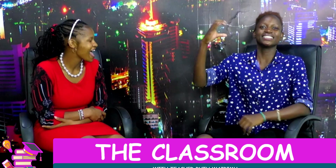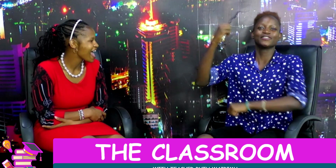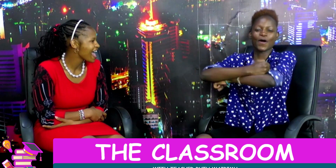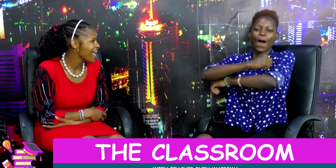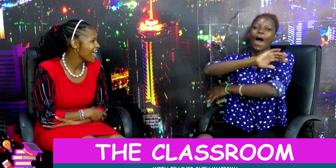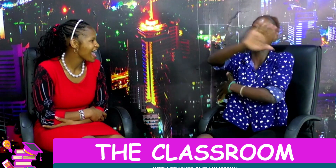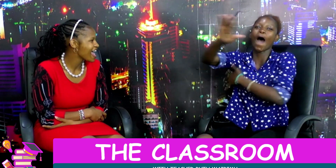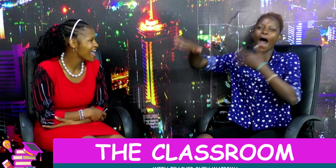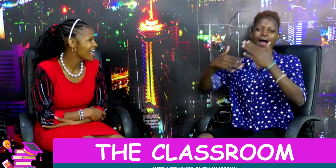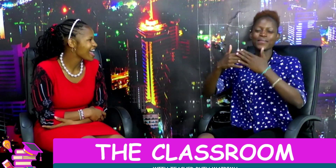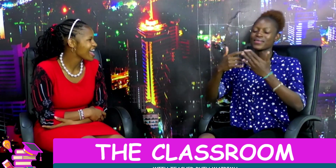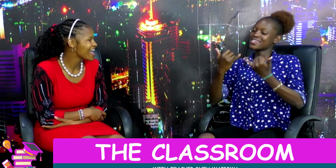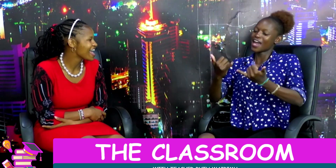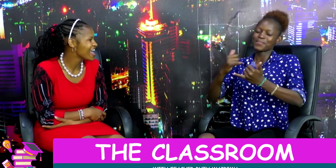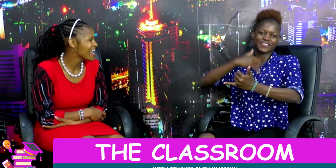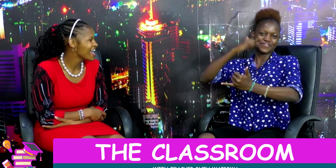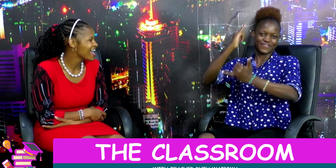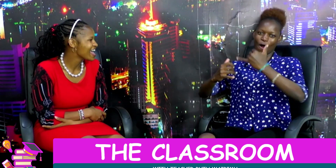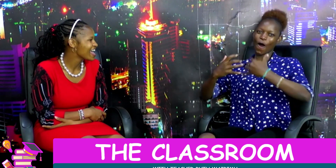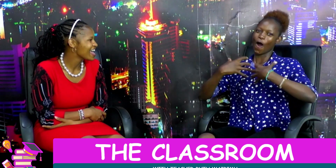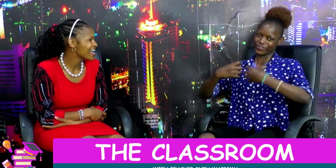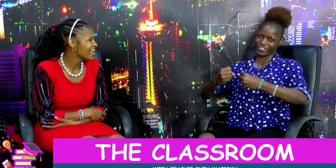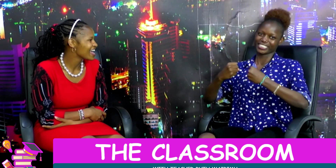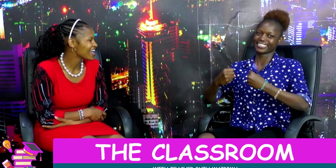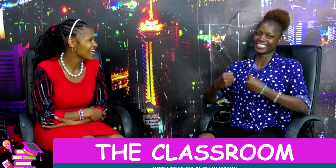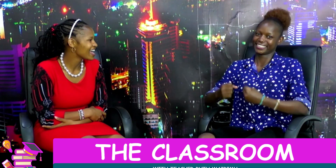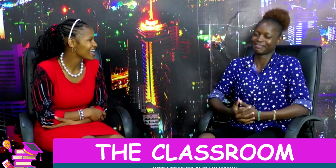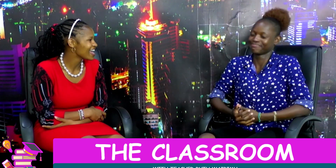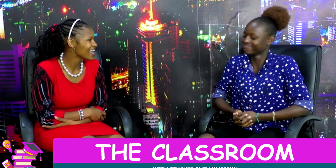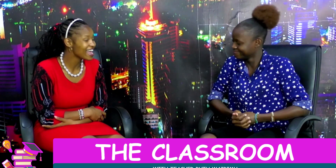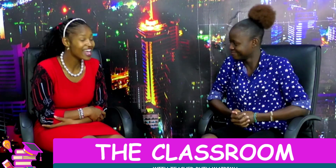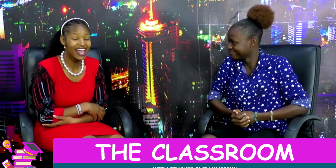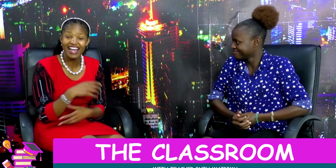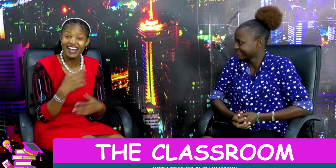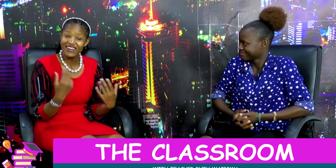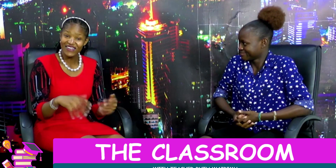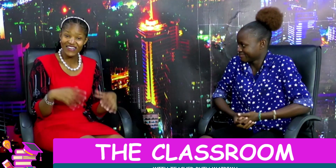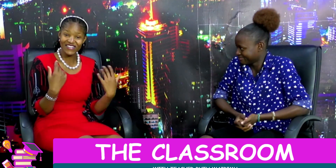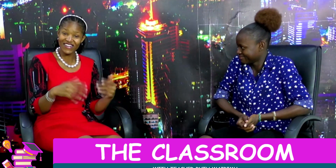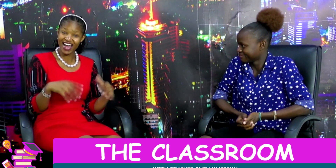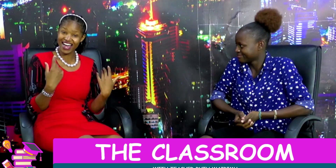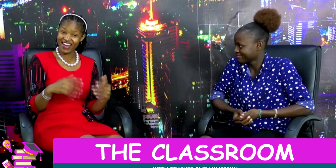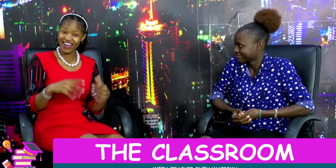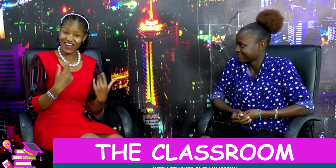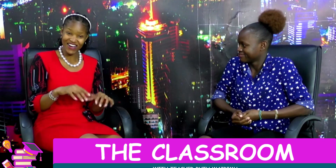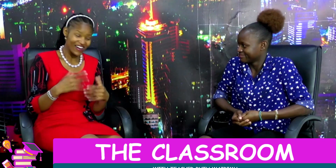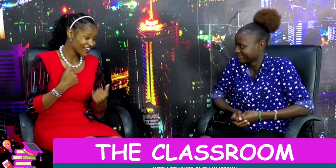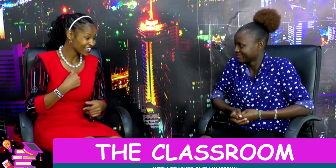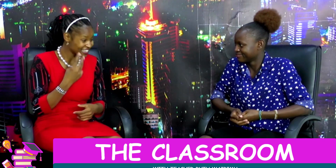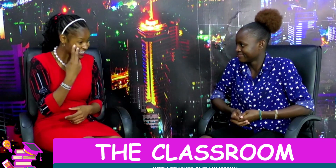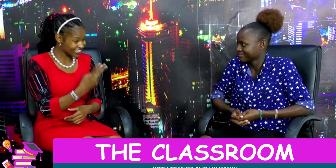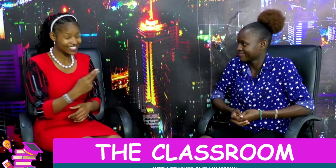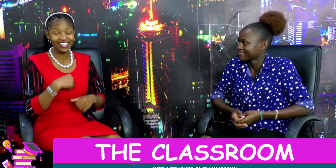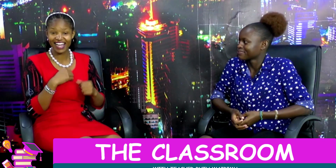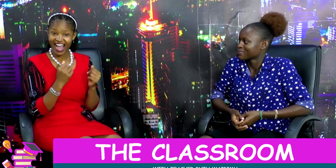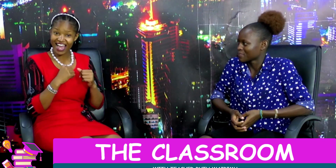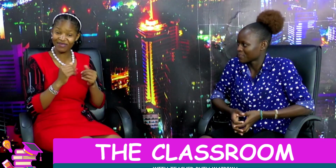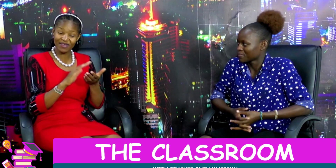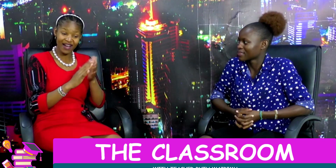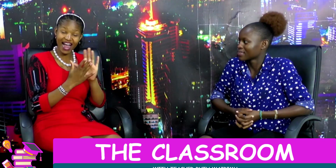and they could in turn want to, be like me. And that's why I went through with the confidence all Wow. through Form 4, where I